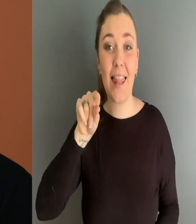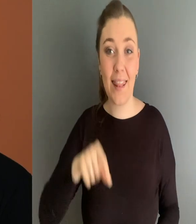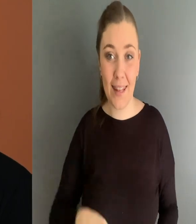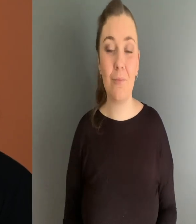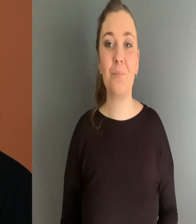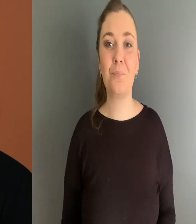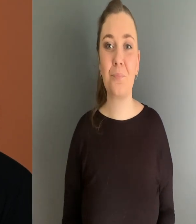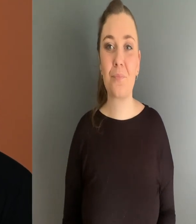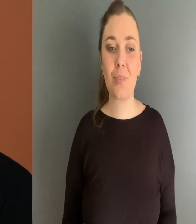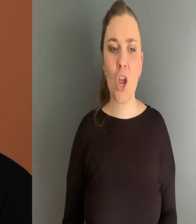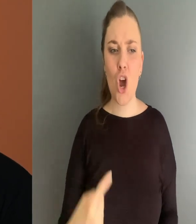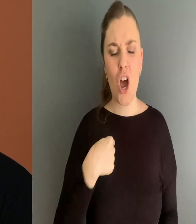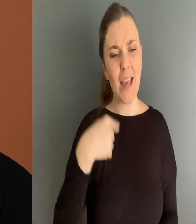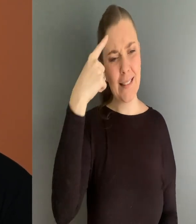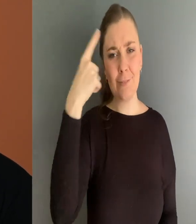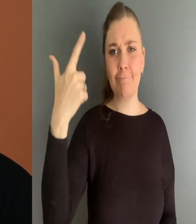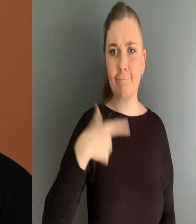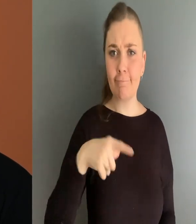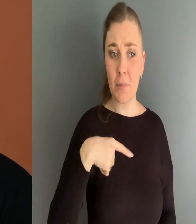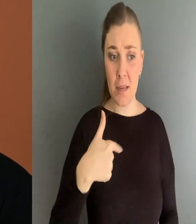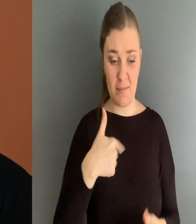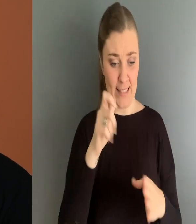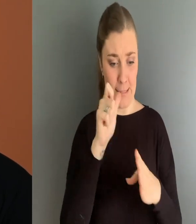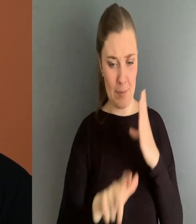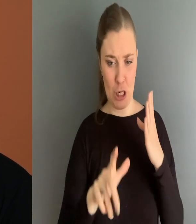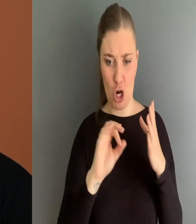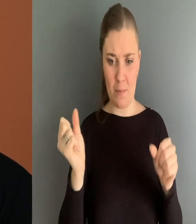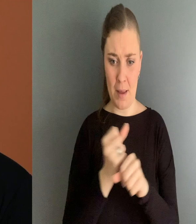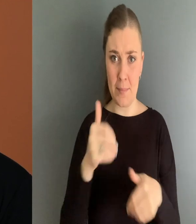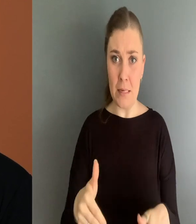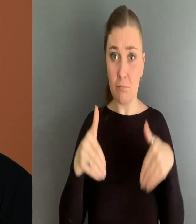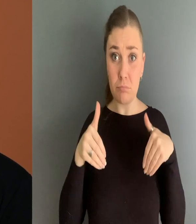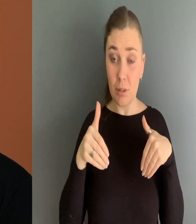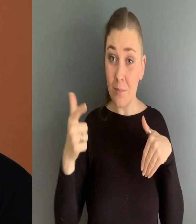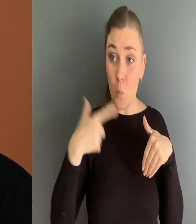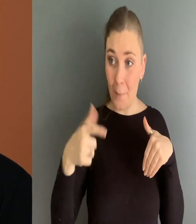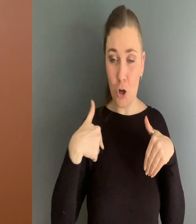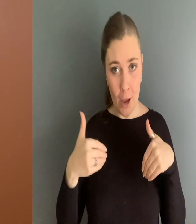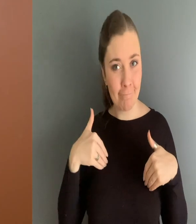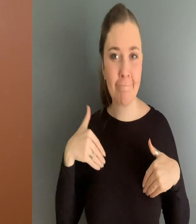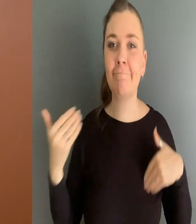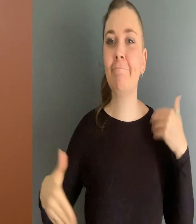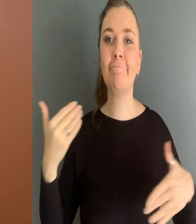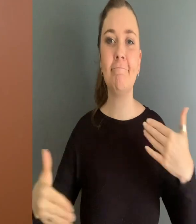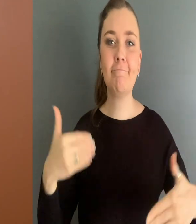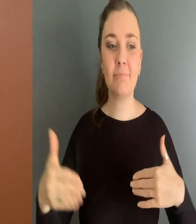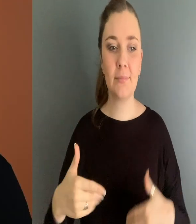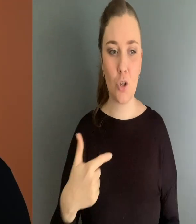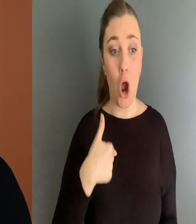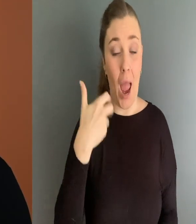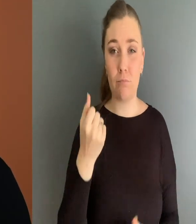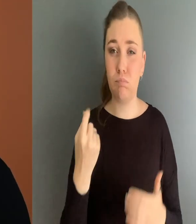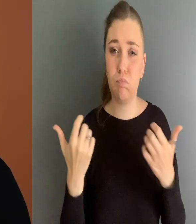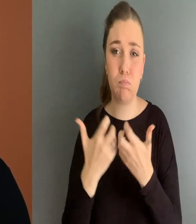i think the reason my disability didn't hold me back because i kept going and i had